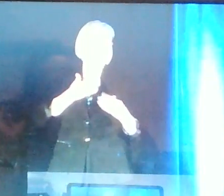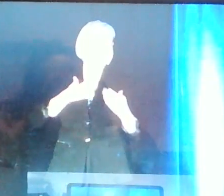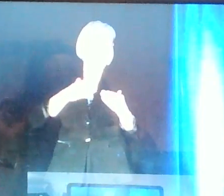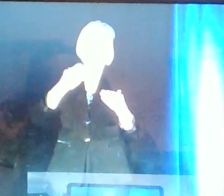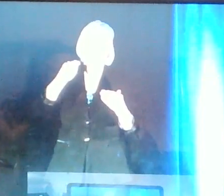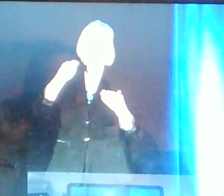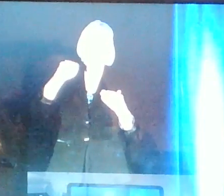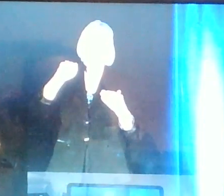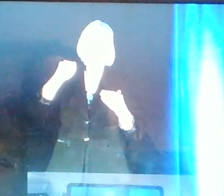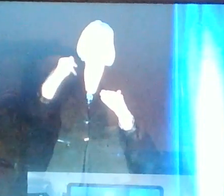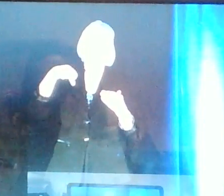outs, not X's.